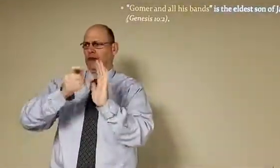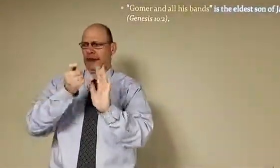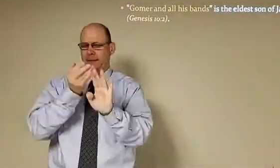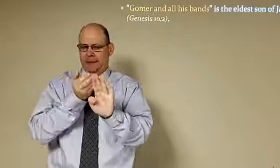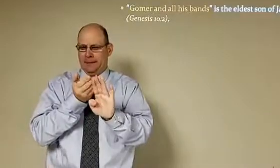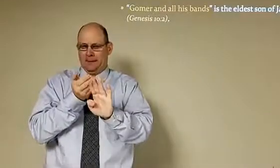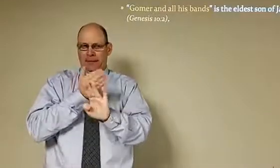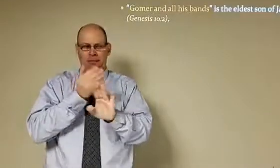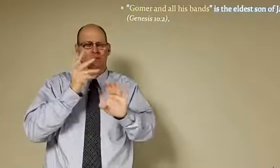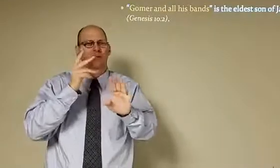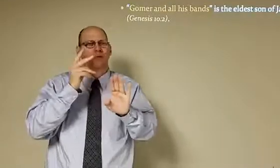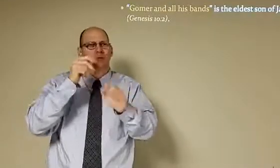I want to review just briefly